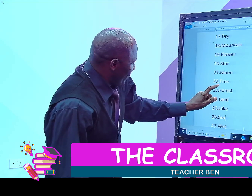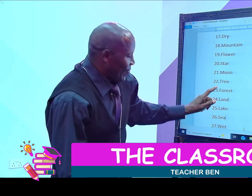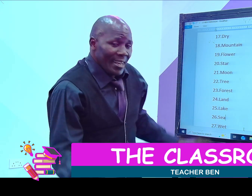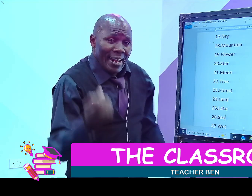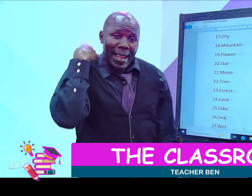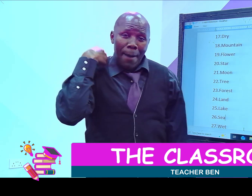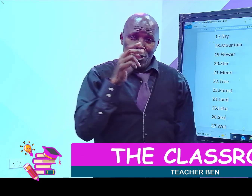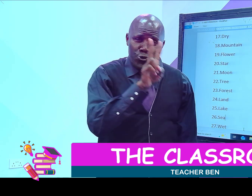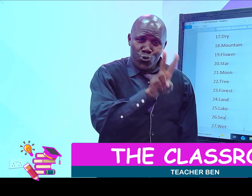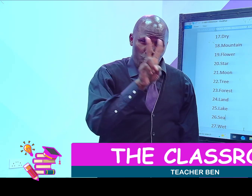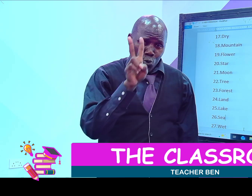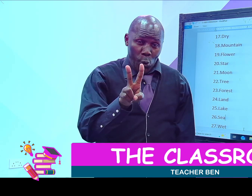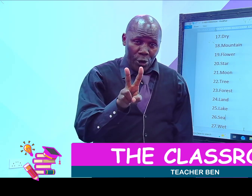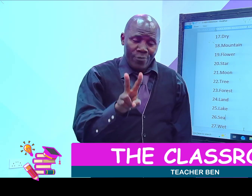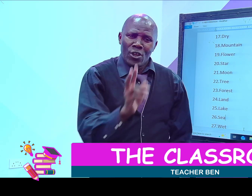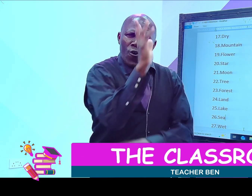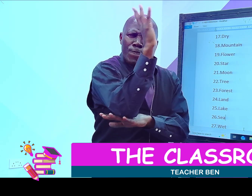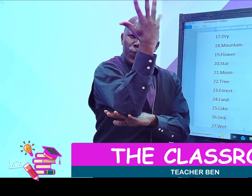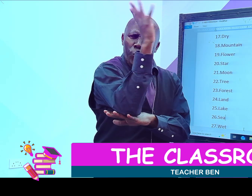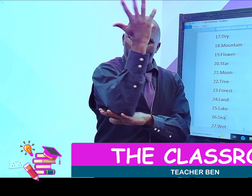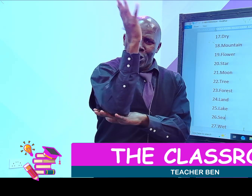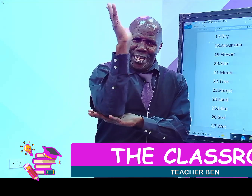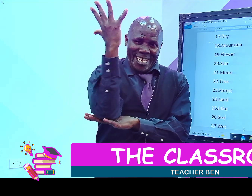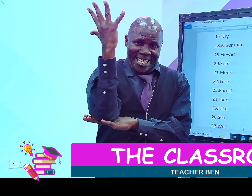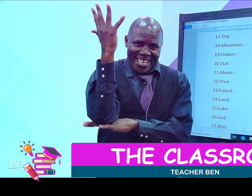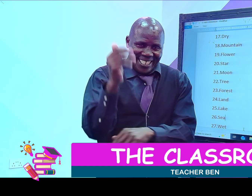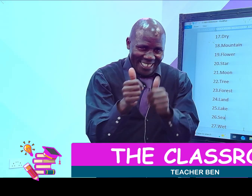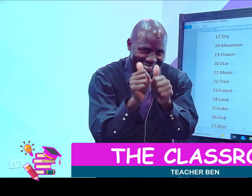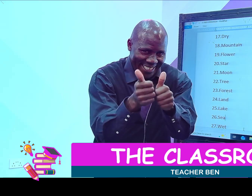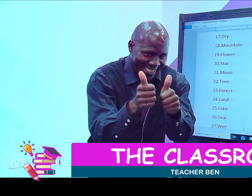Number 22, we have tree.